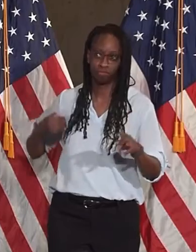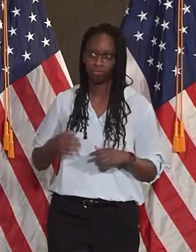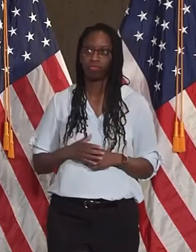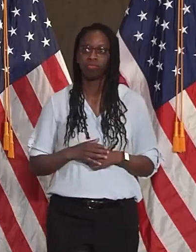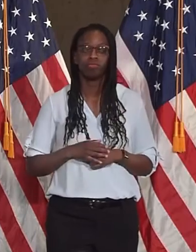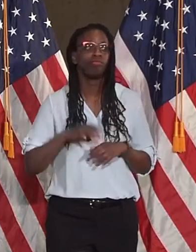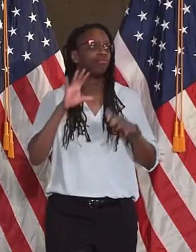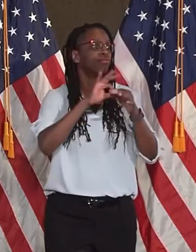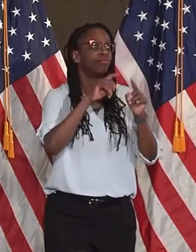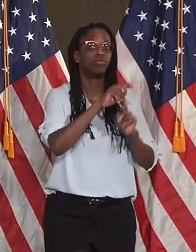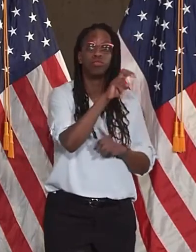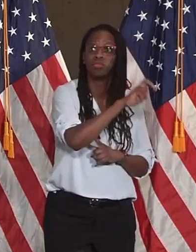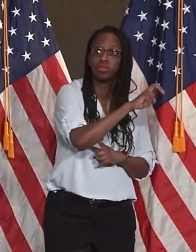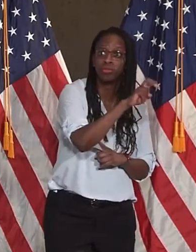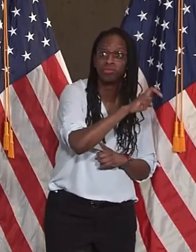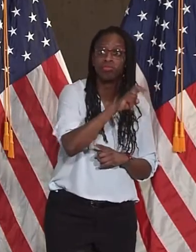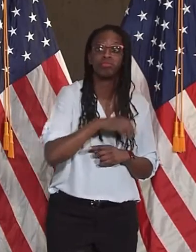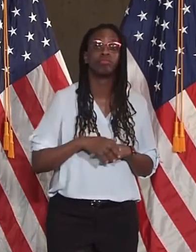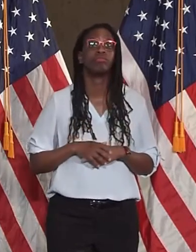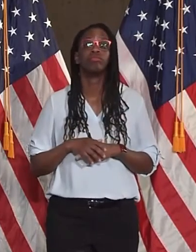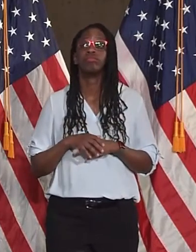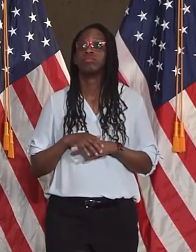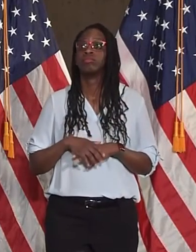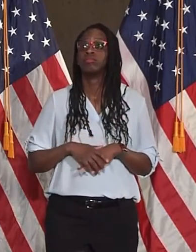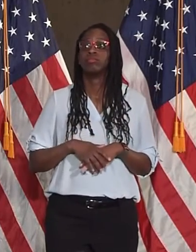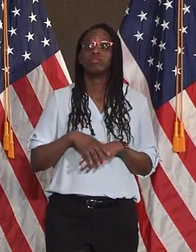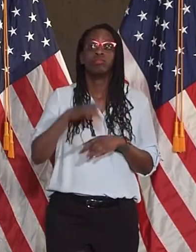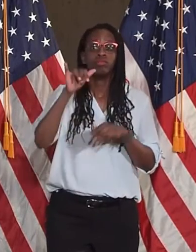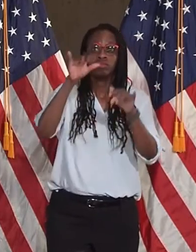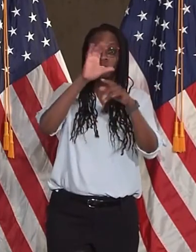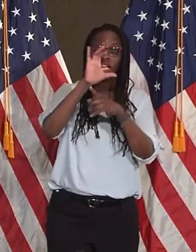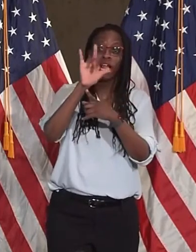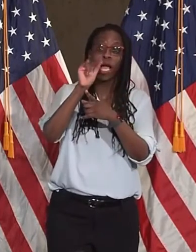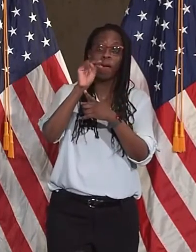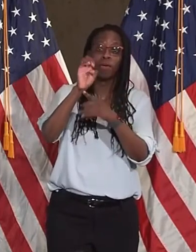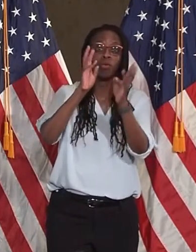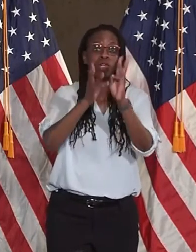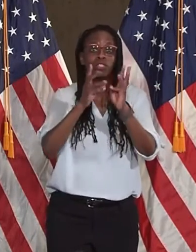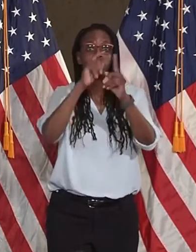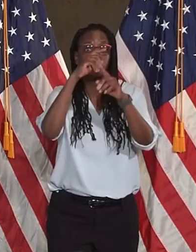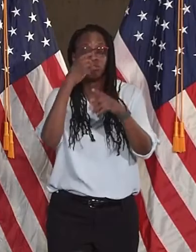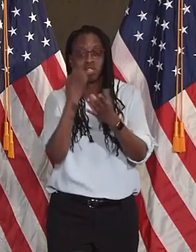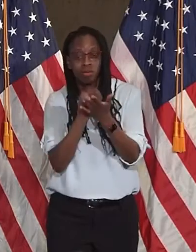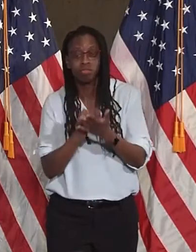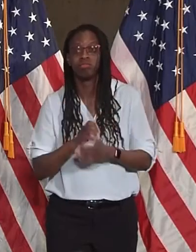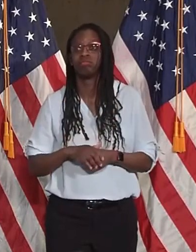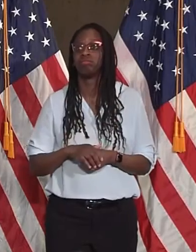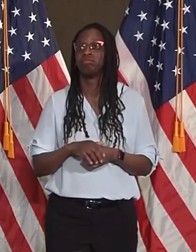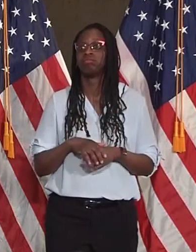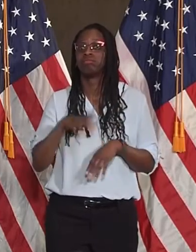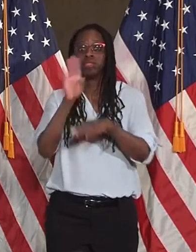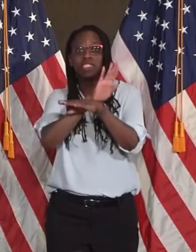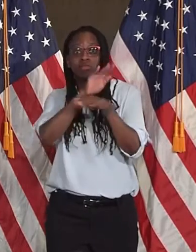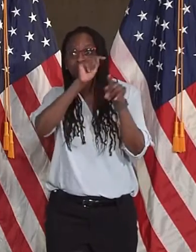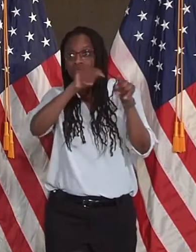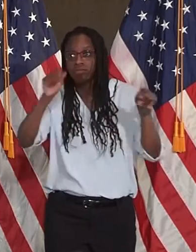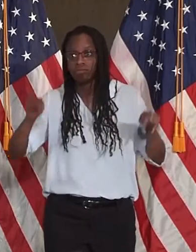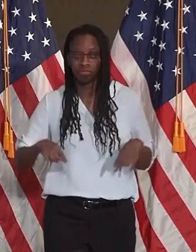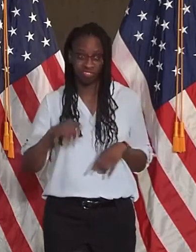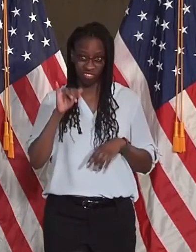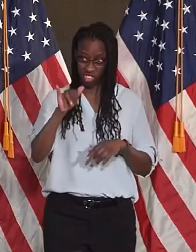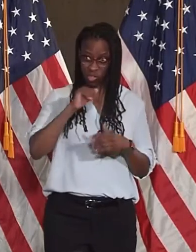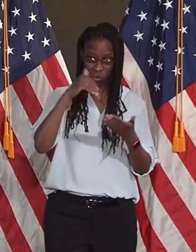new. What's different is that these problems now impact even more of us. But